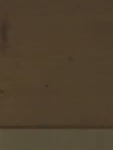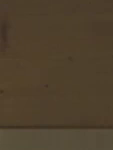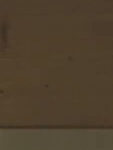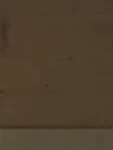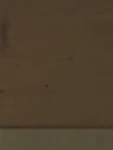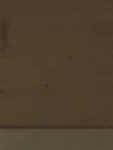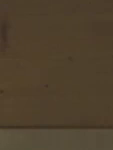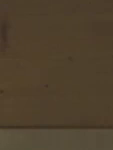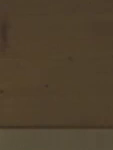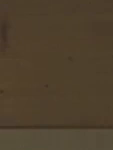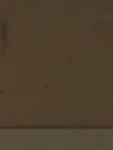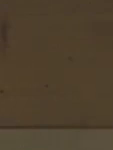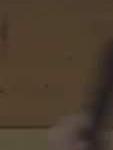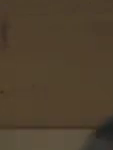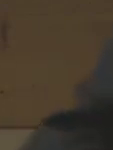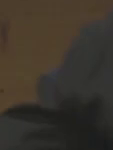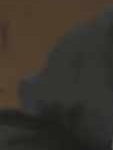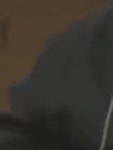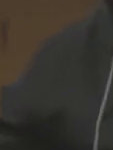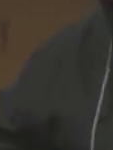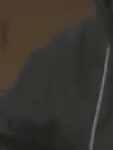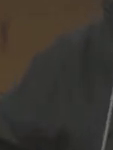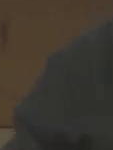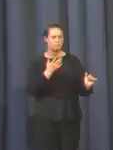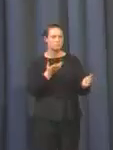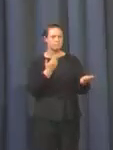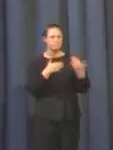mean, any information?